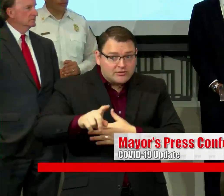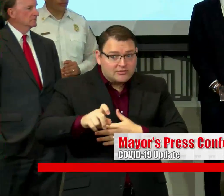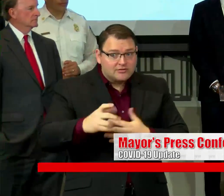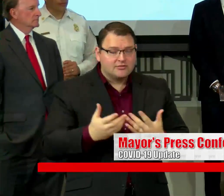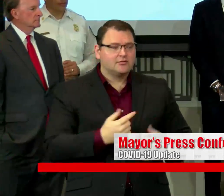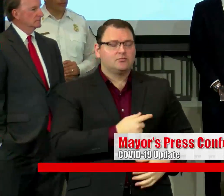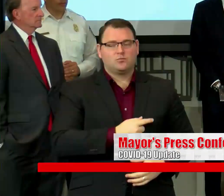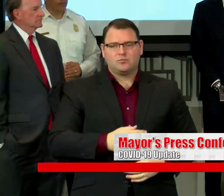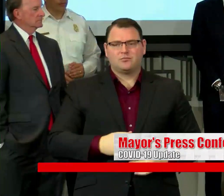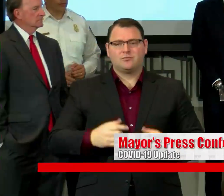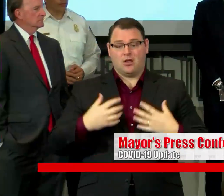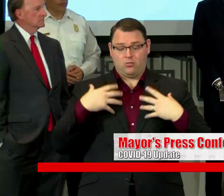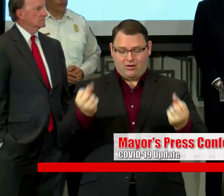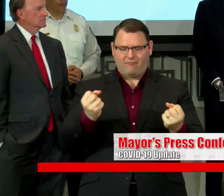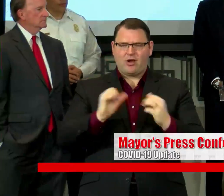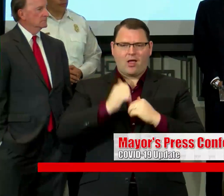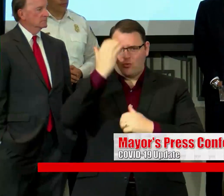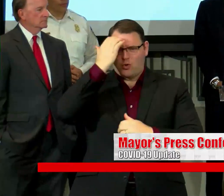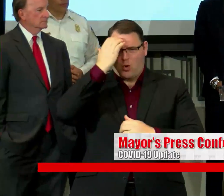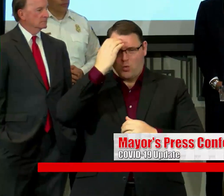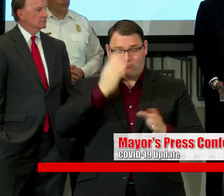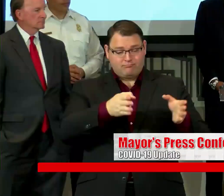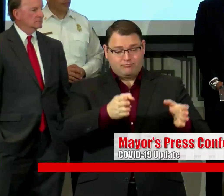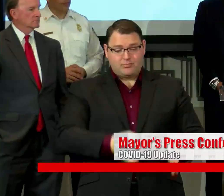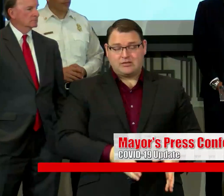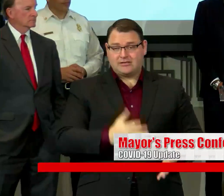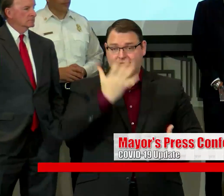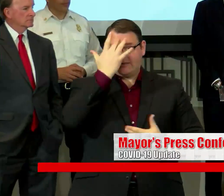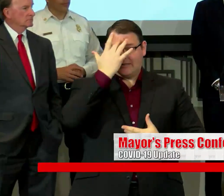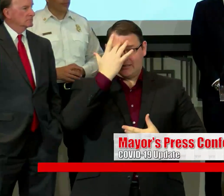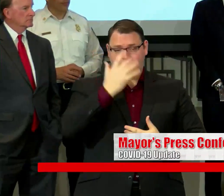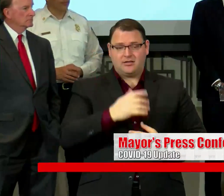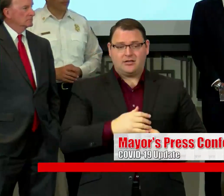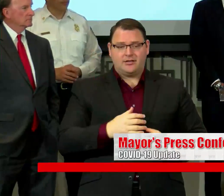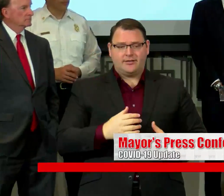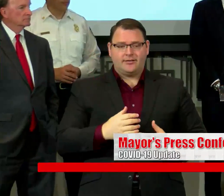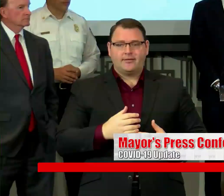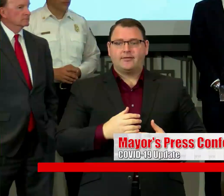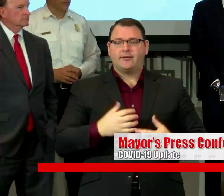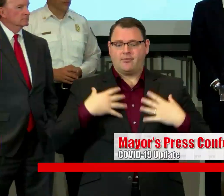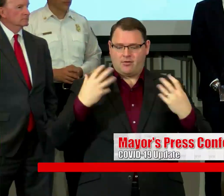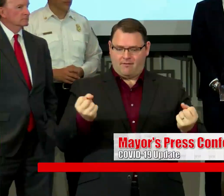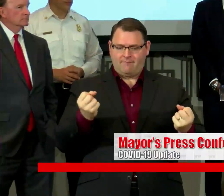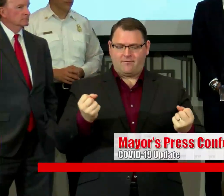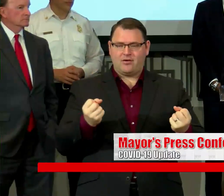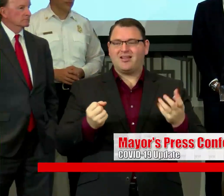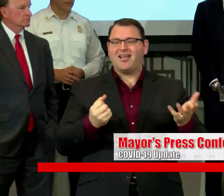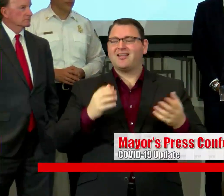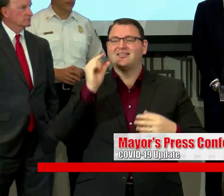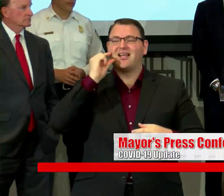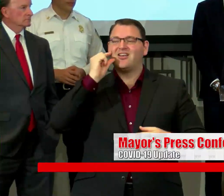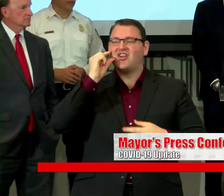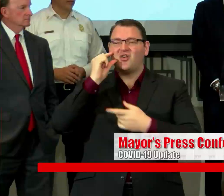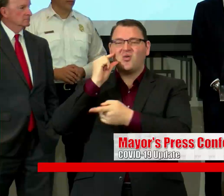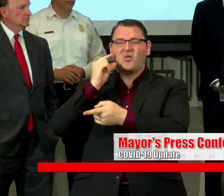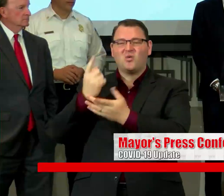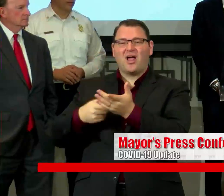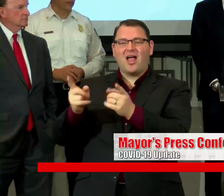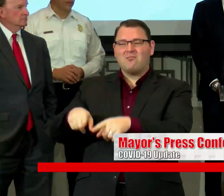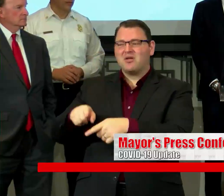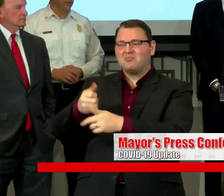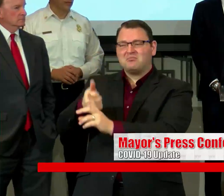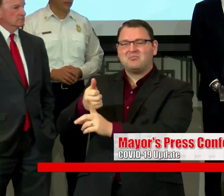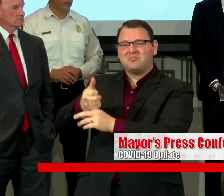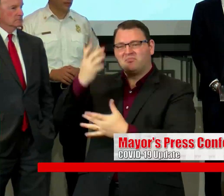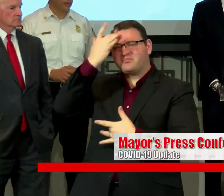the definition of having recovered. One is that they would, and we learned about this, the public learned about this from the San Antonio case, where